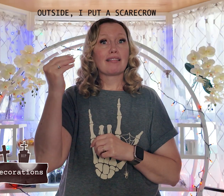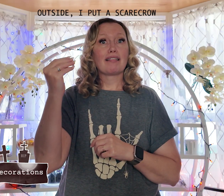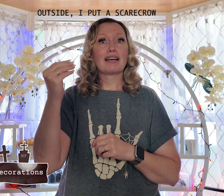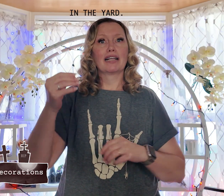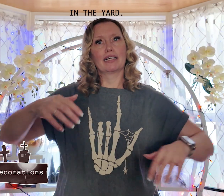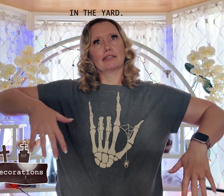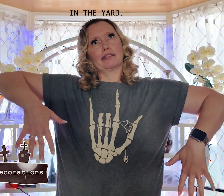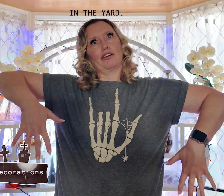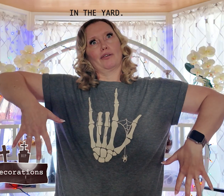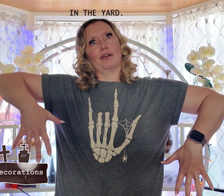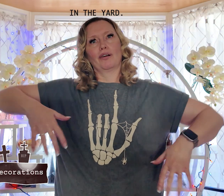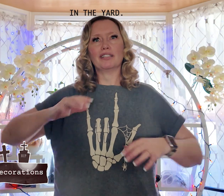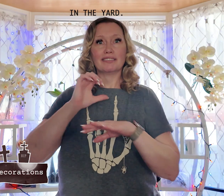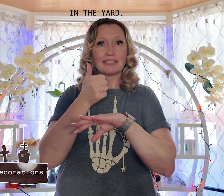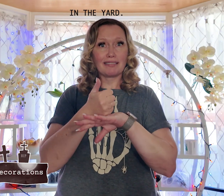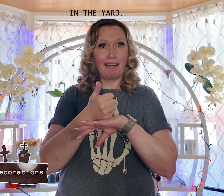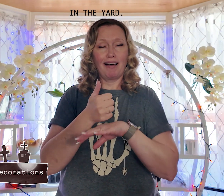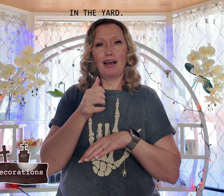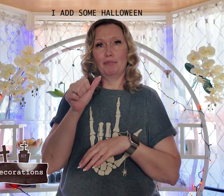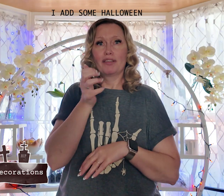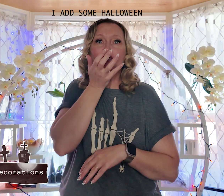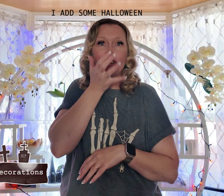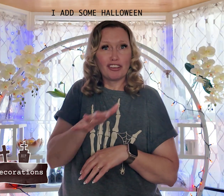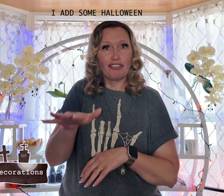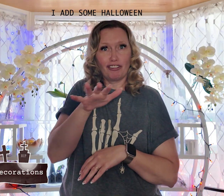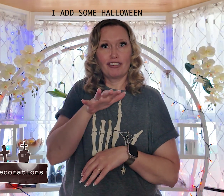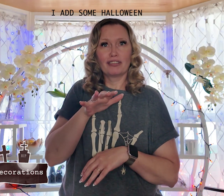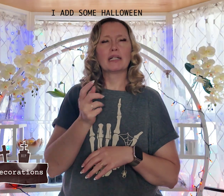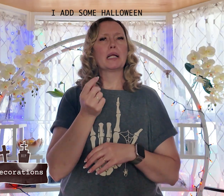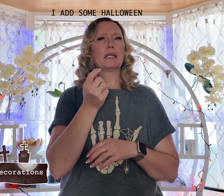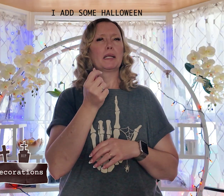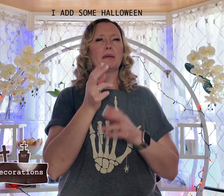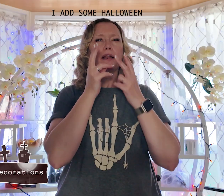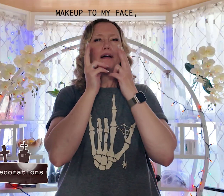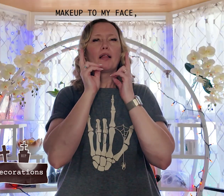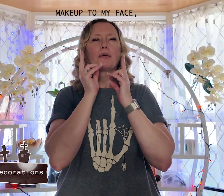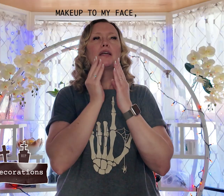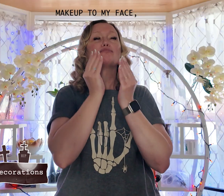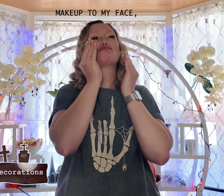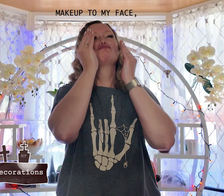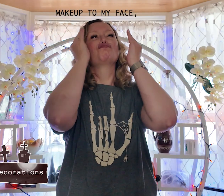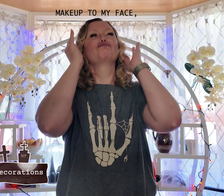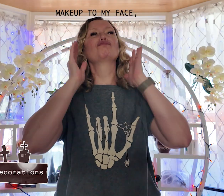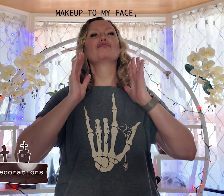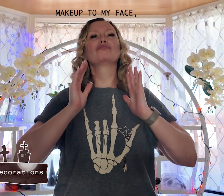Outside, I put a scarecrow in the yard, add some Halloween makeup to my